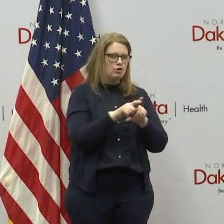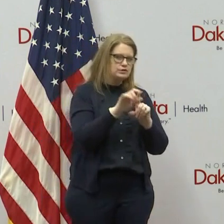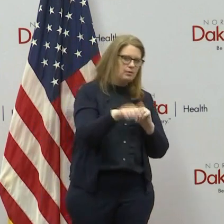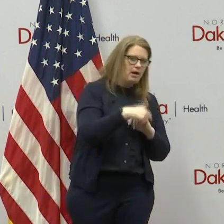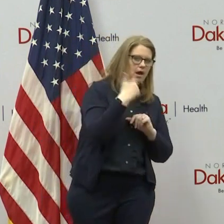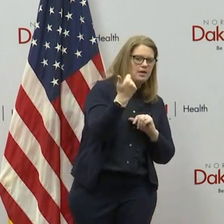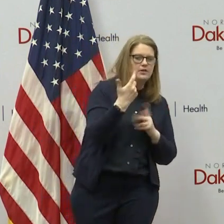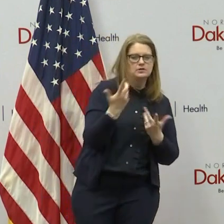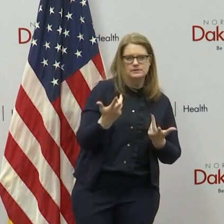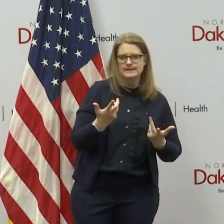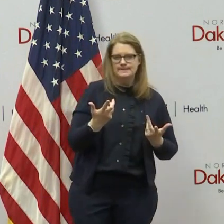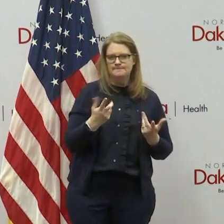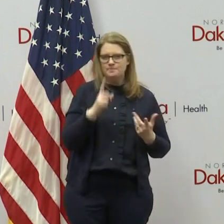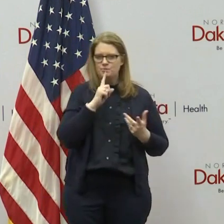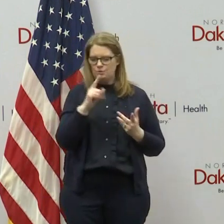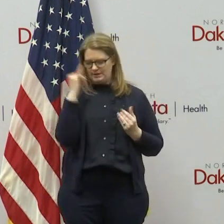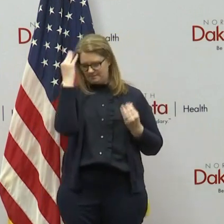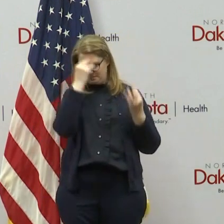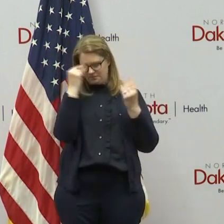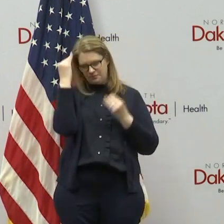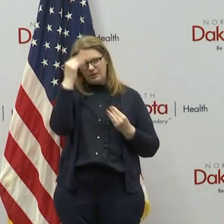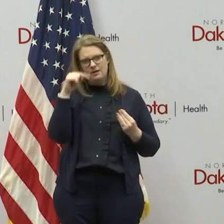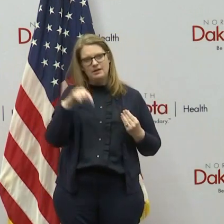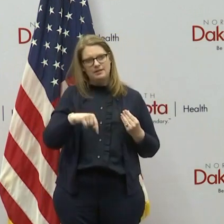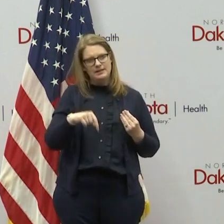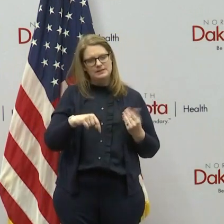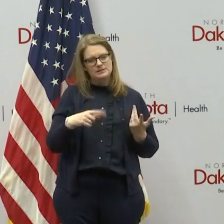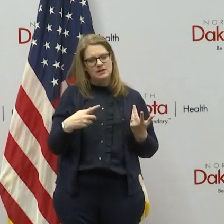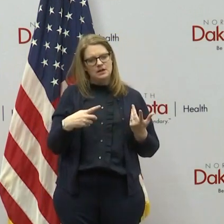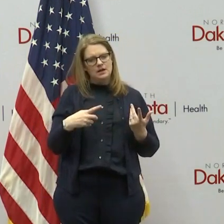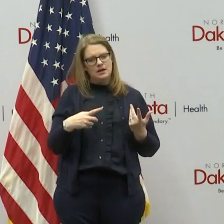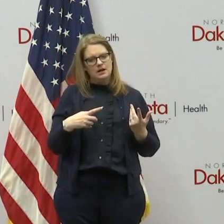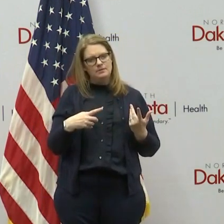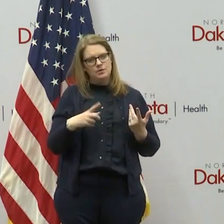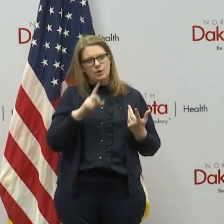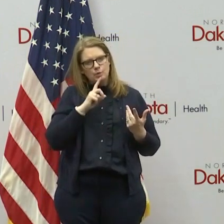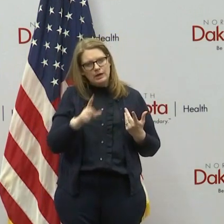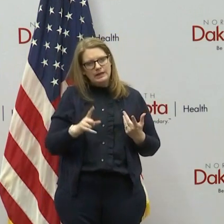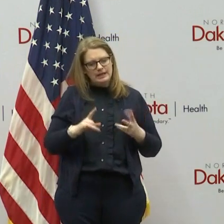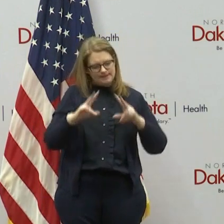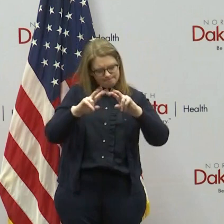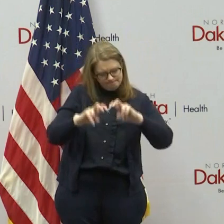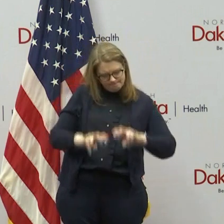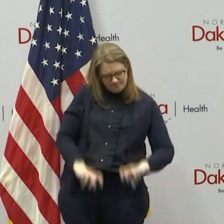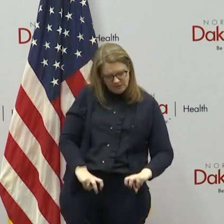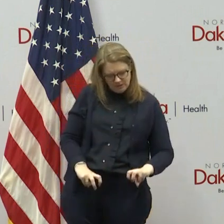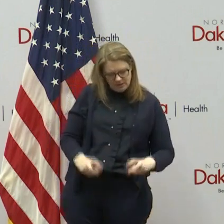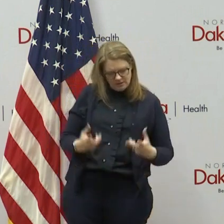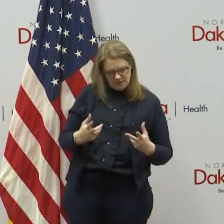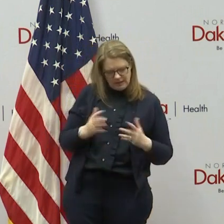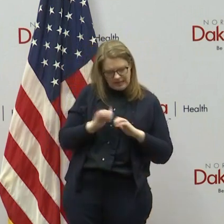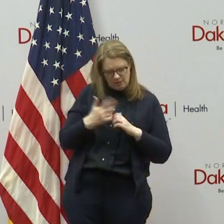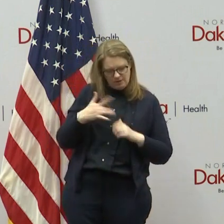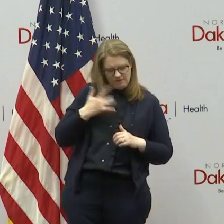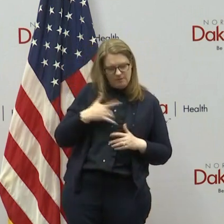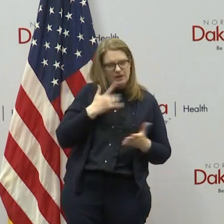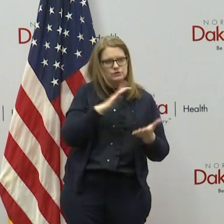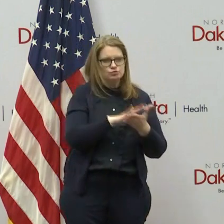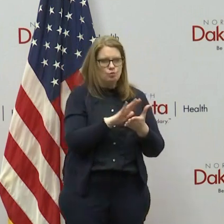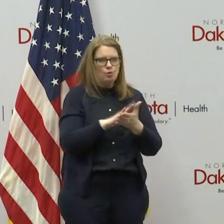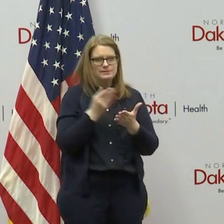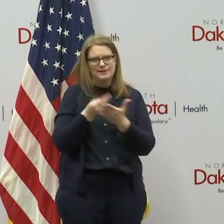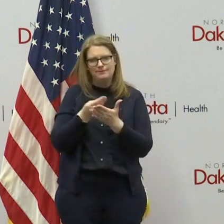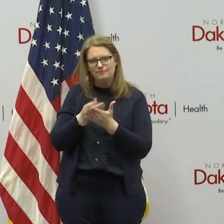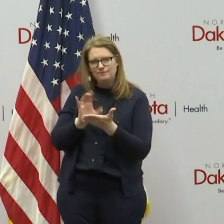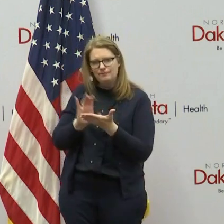that distance learning with the pandemic should be used to evaluate a number of things about how we think about schools and school funding